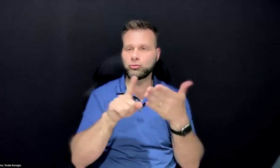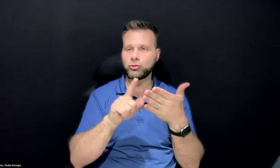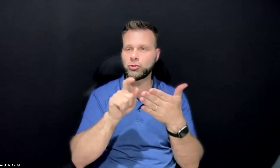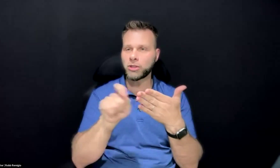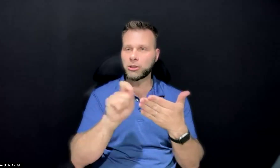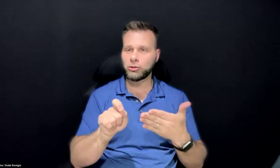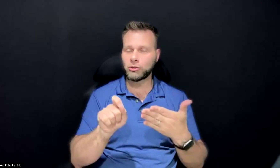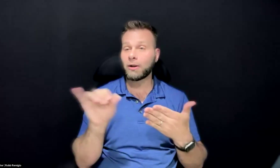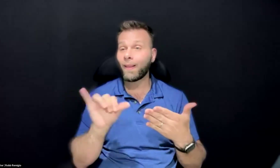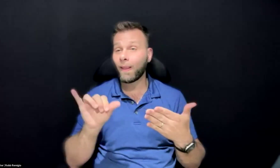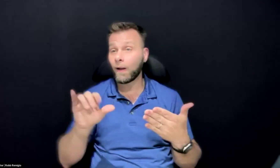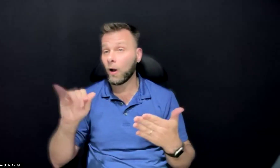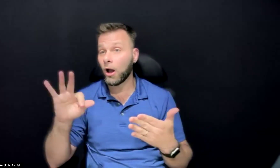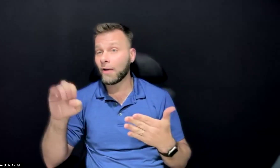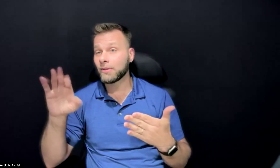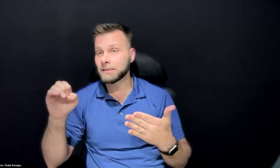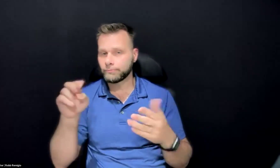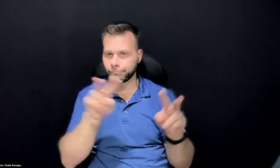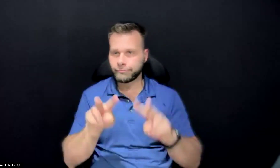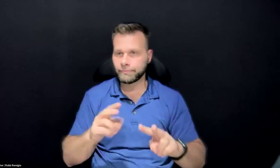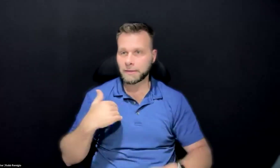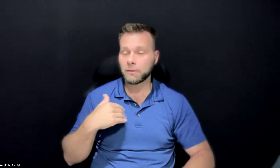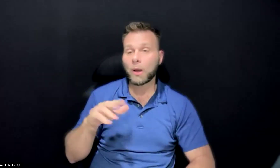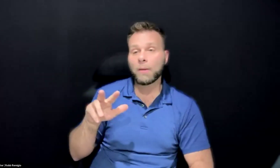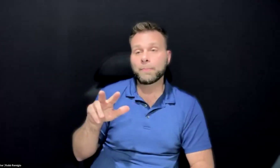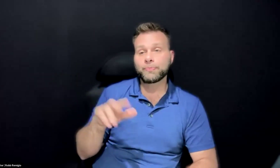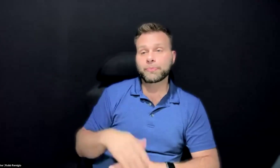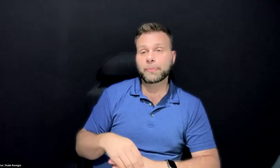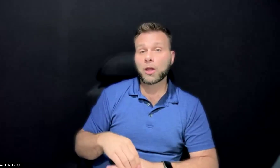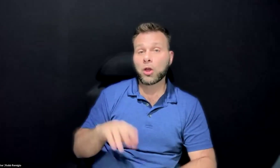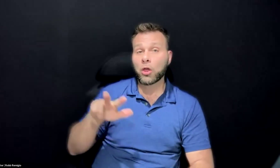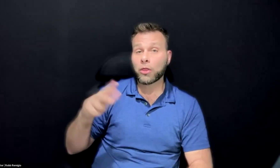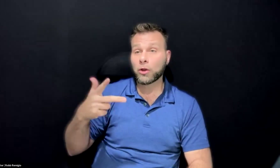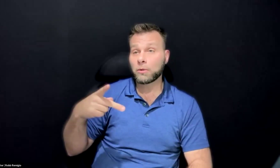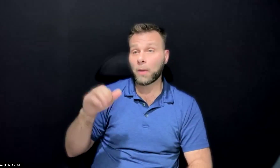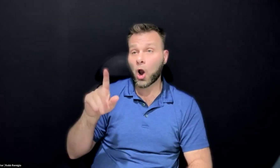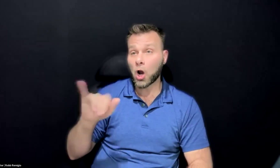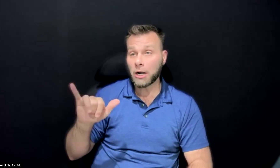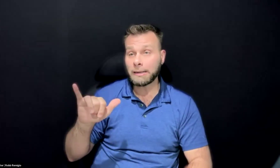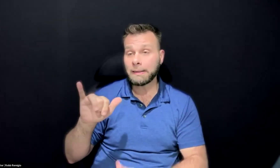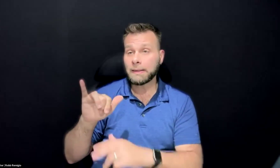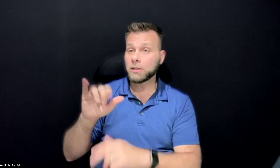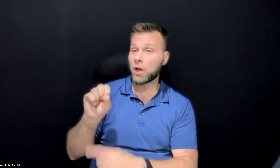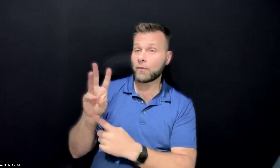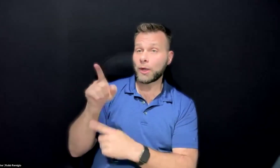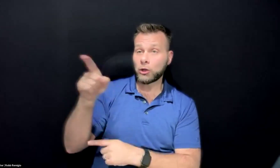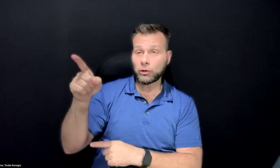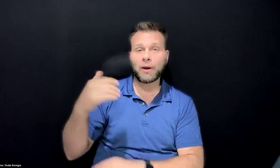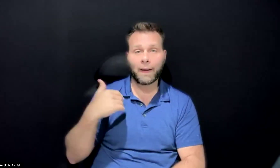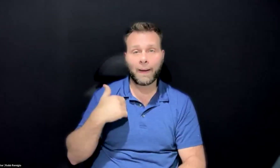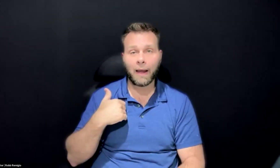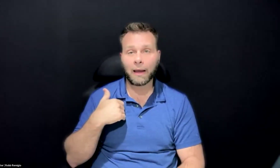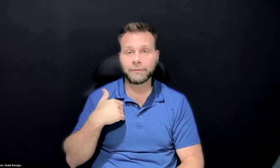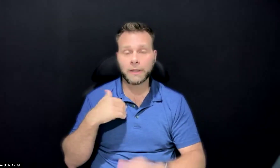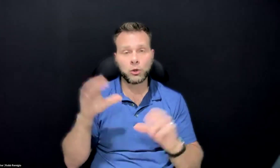does. There are third-party ones. Mhm. Not sure how well they work, but there are third-party ones that you